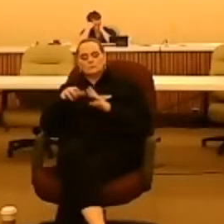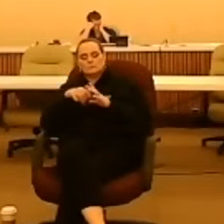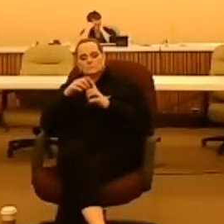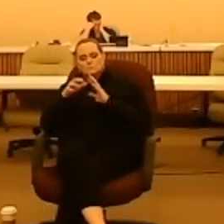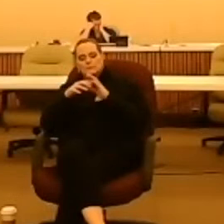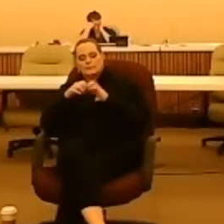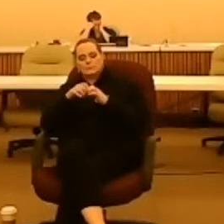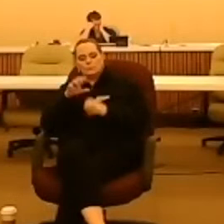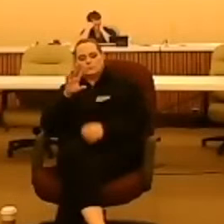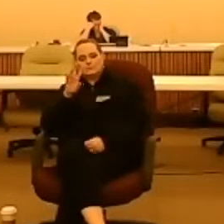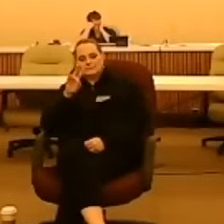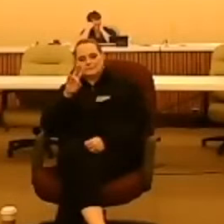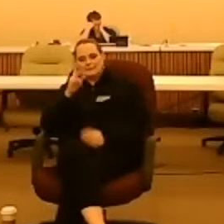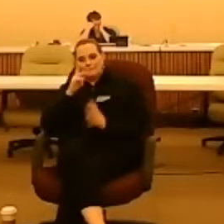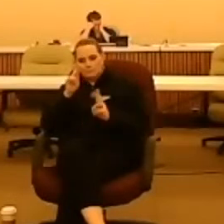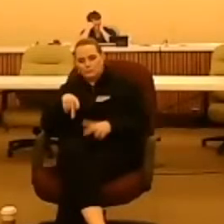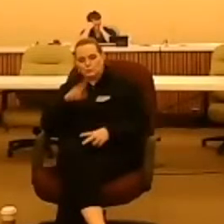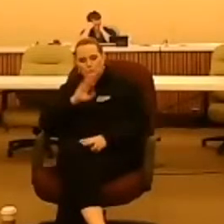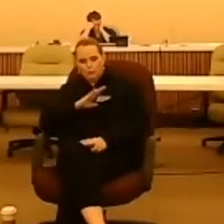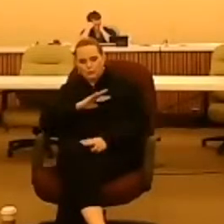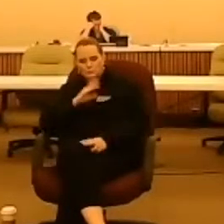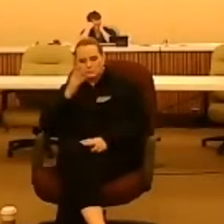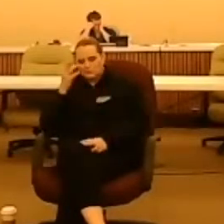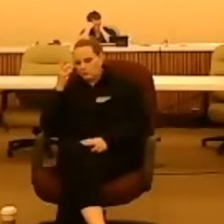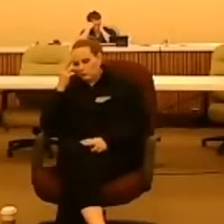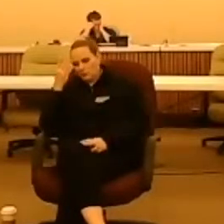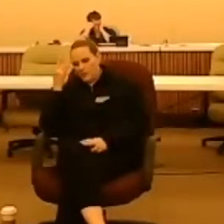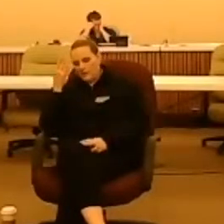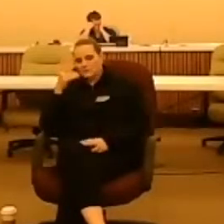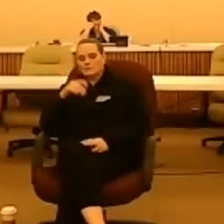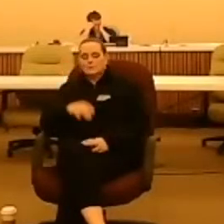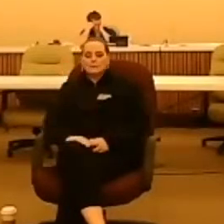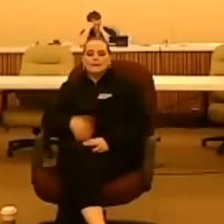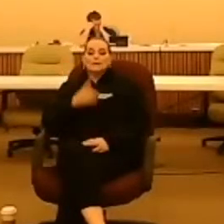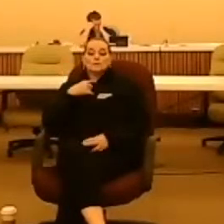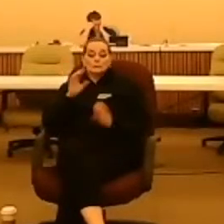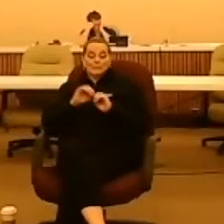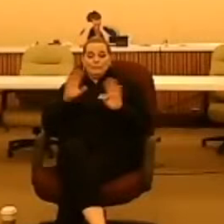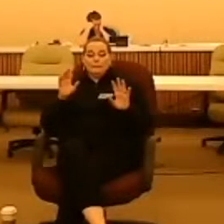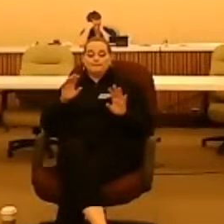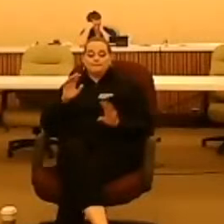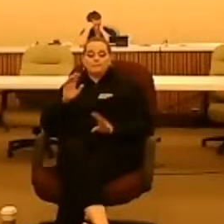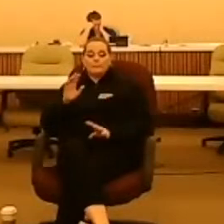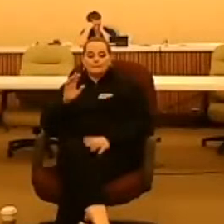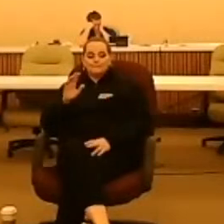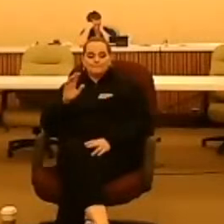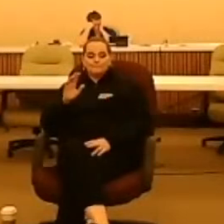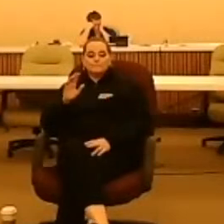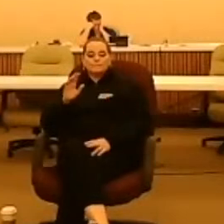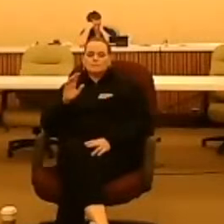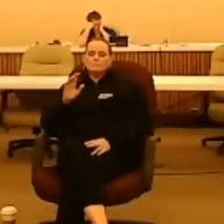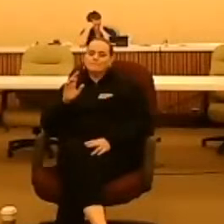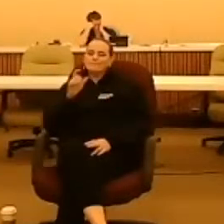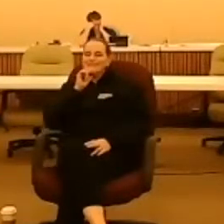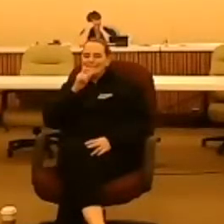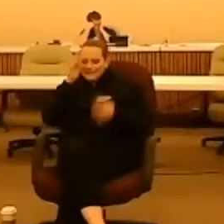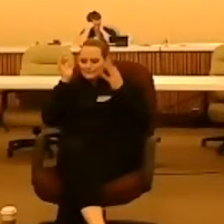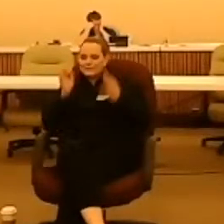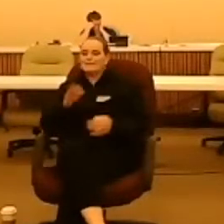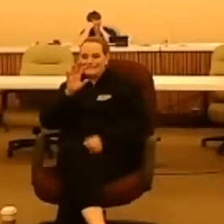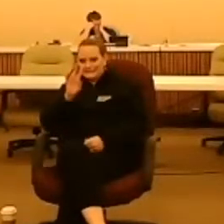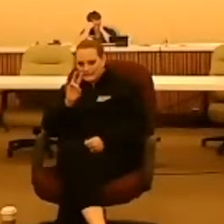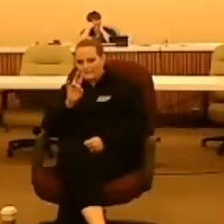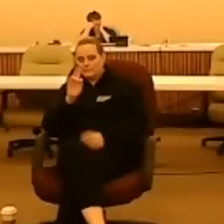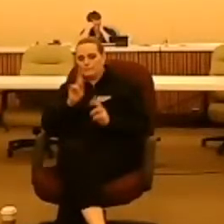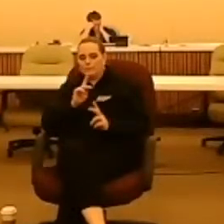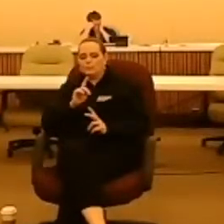a 7-person board. So just to be clear, we're not definitely going to a 7-person board.